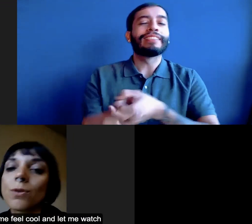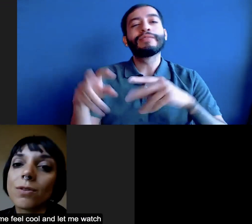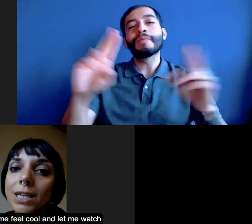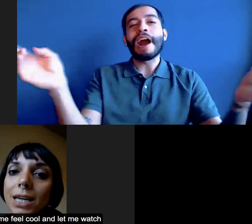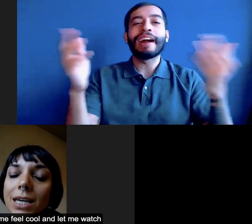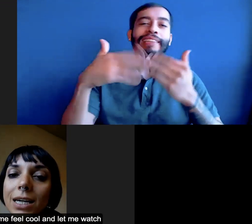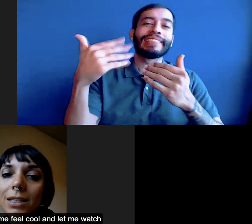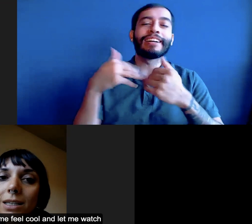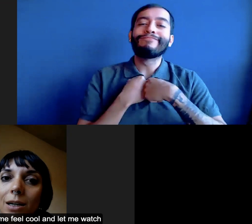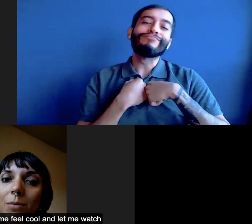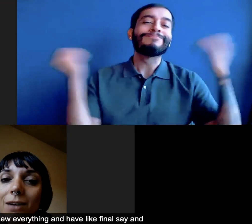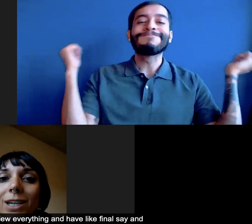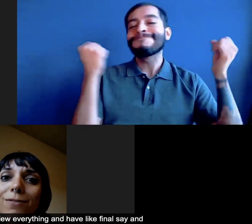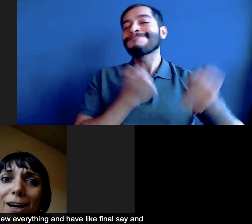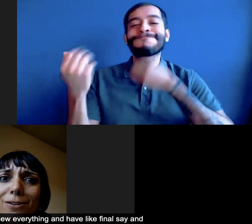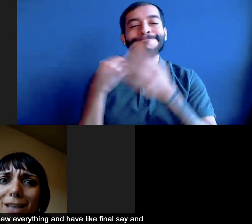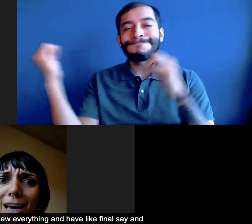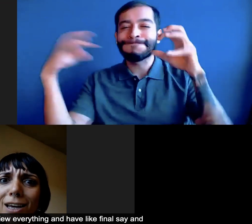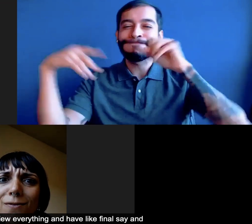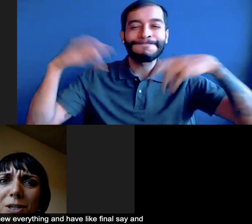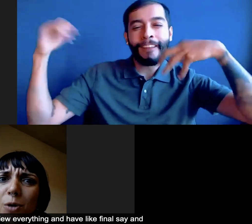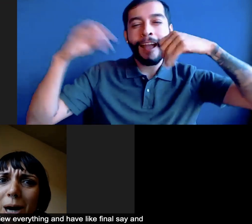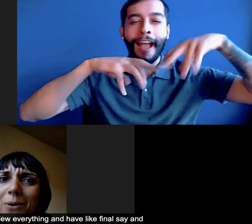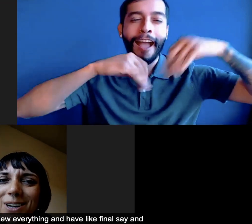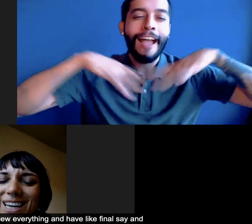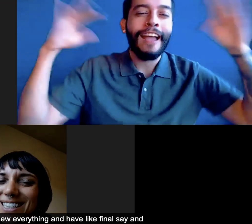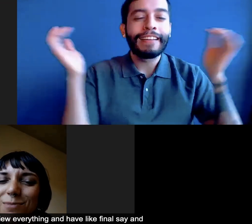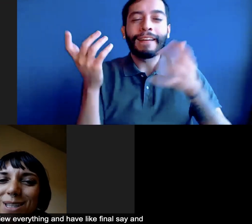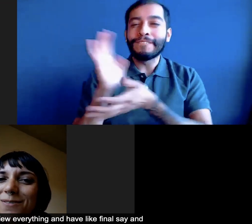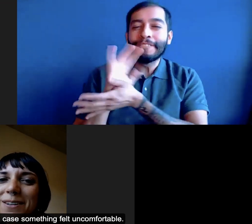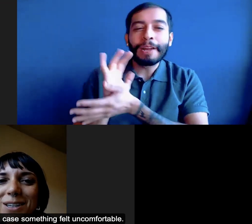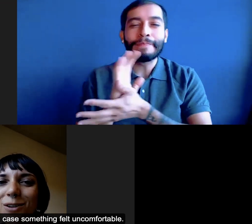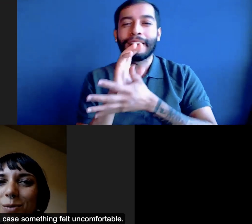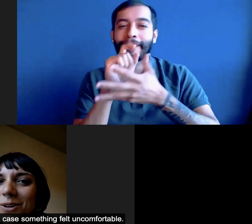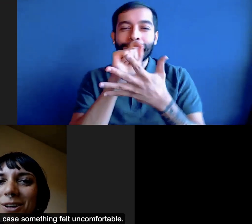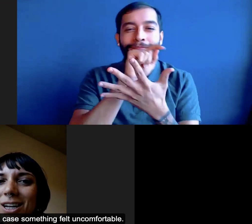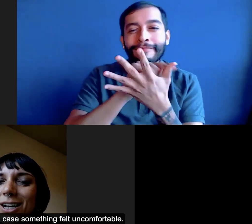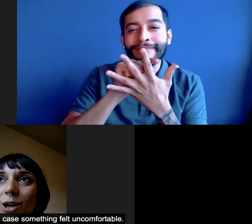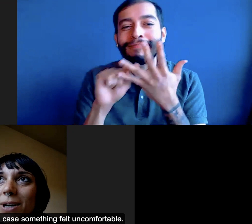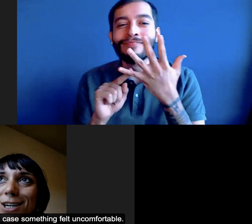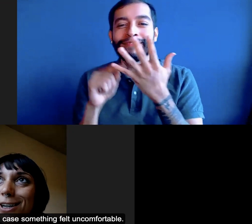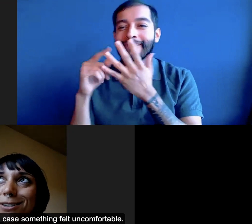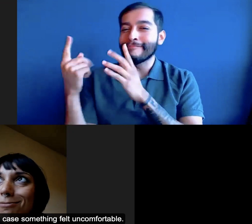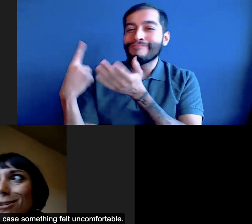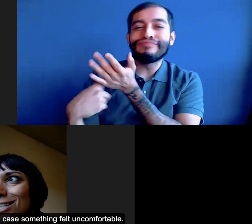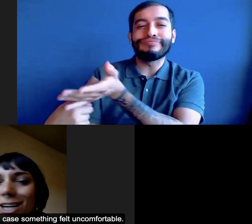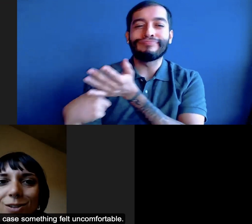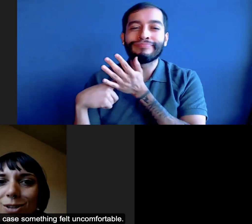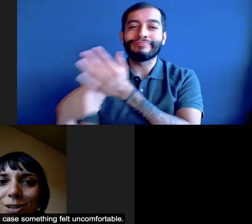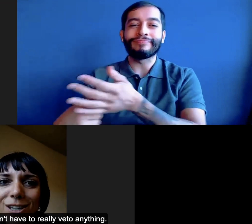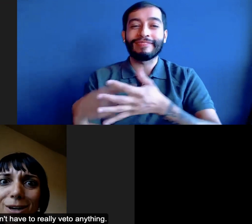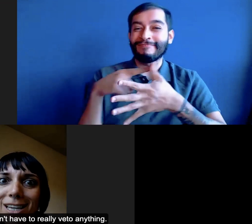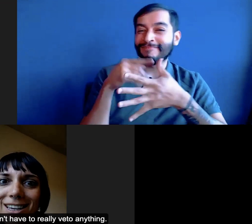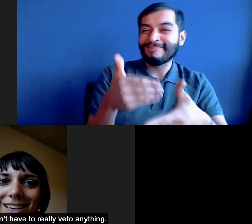review everything and have like final say and veto power in case something felt uncomfortable. But I didn't have